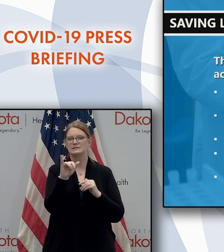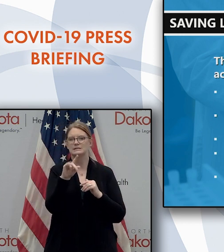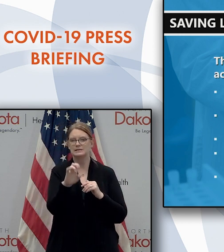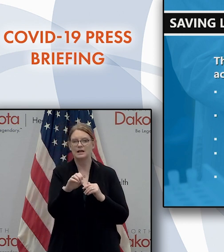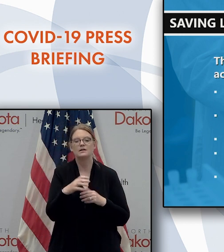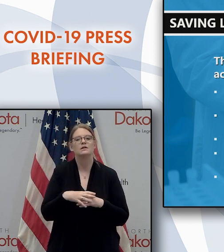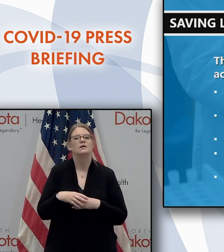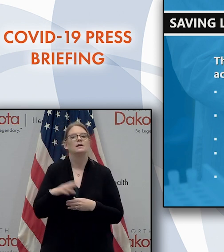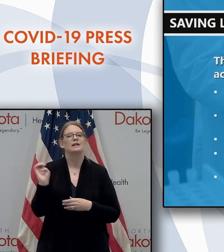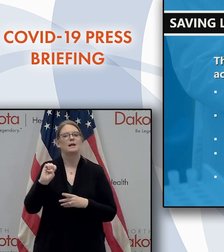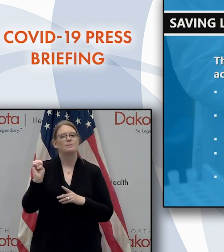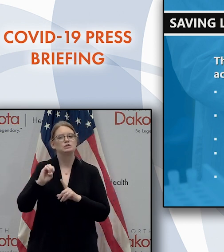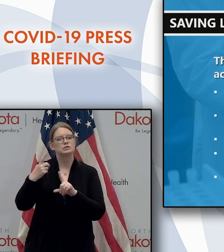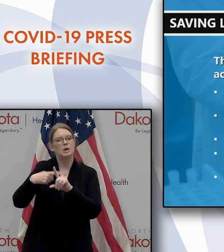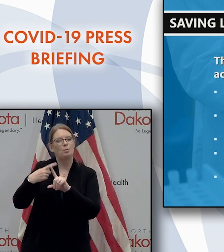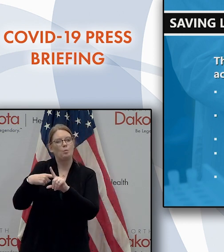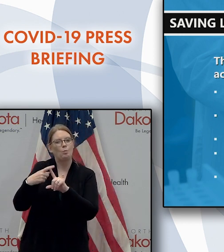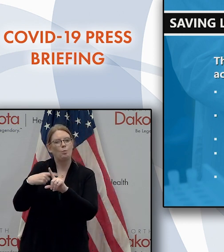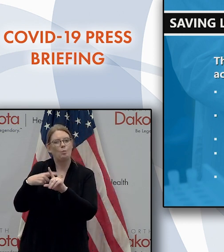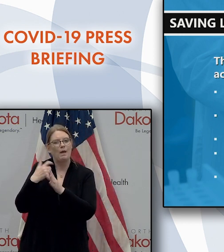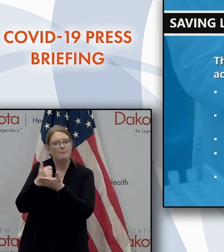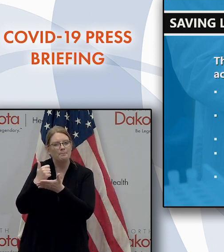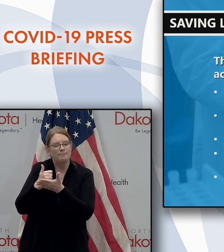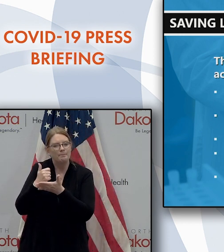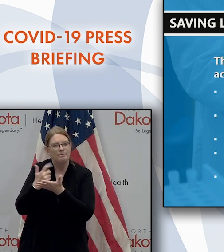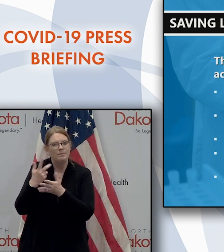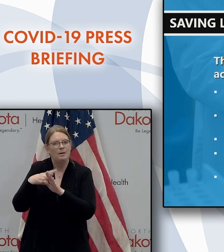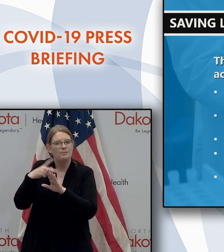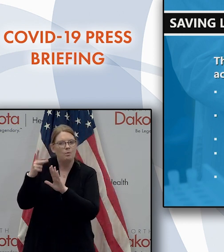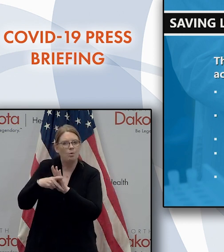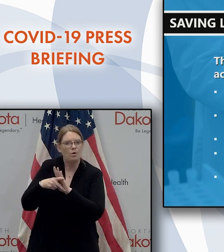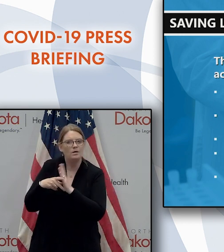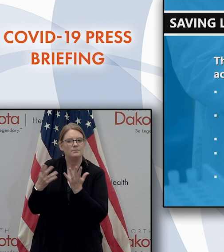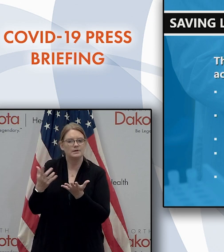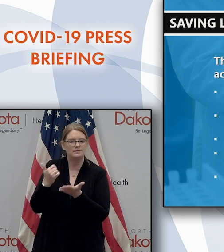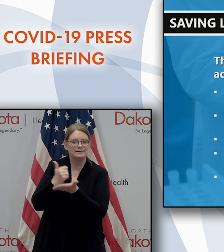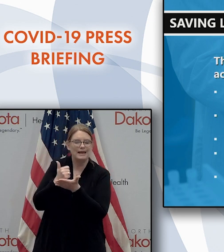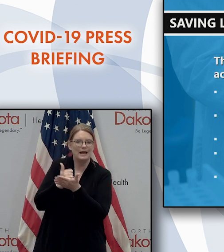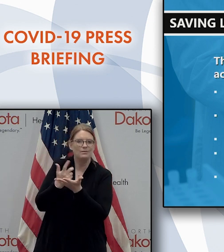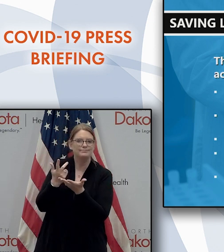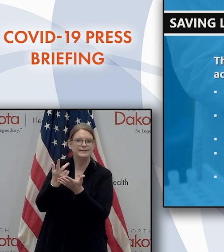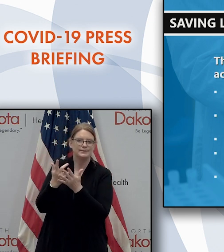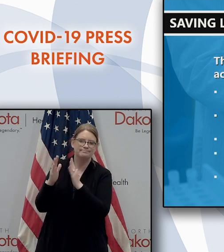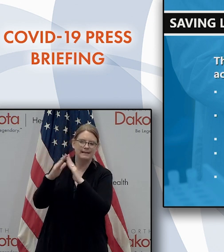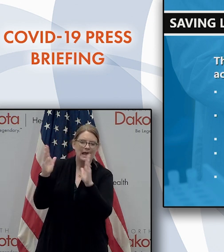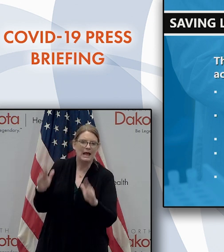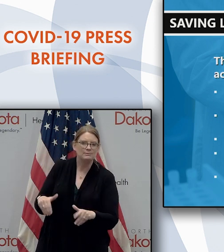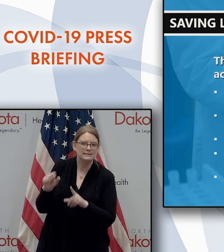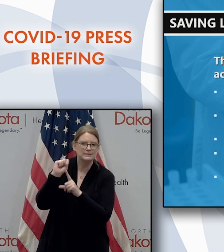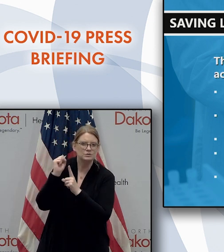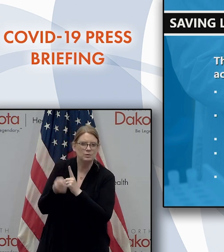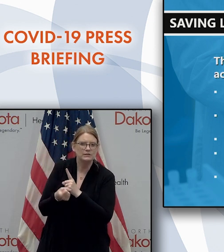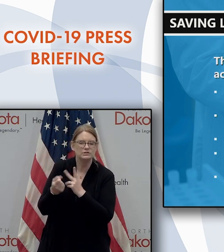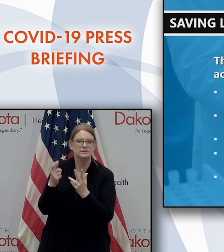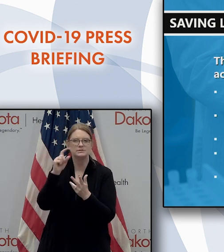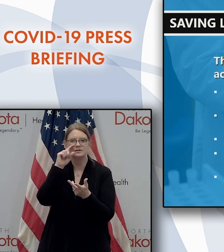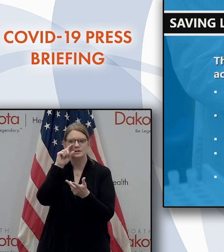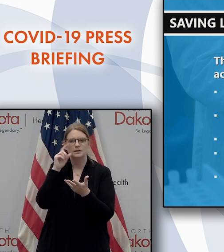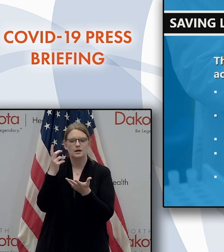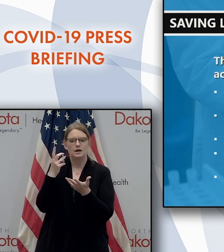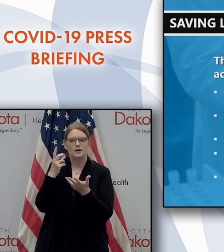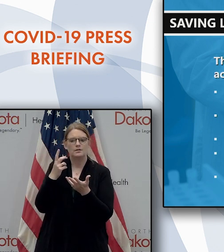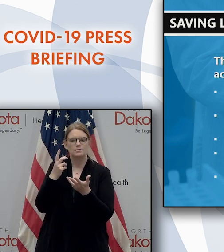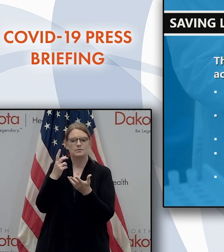our emergency rent bridge program that we put in to stabilize housing situations helped